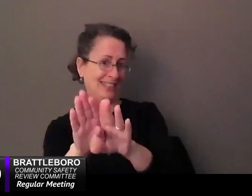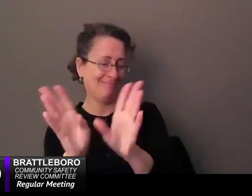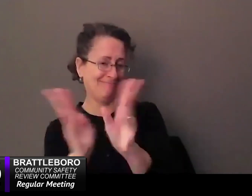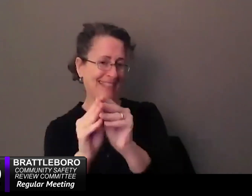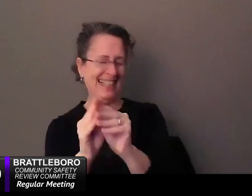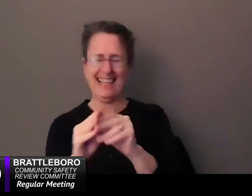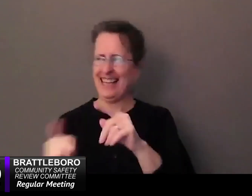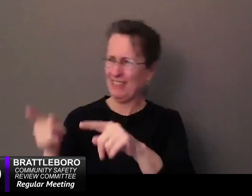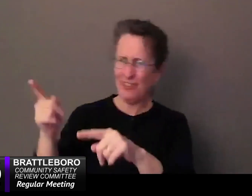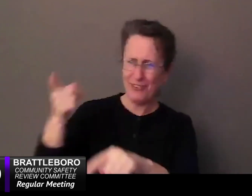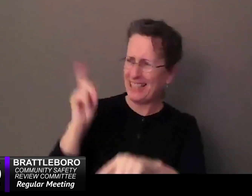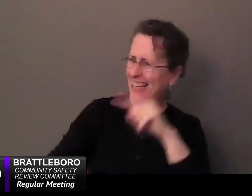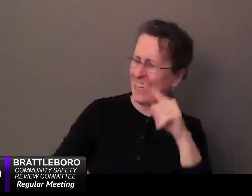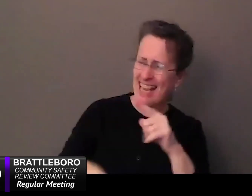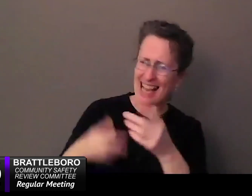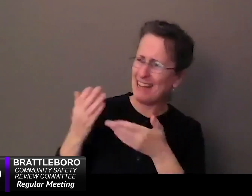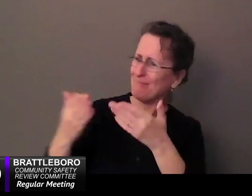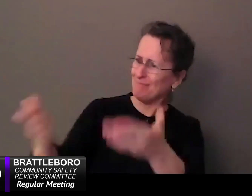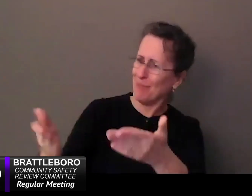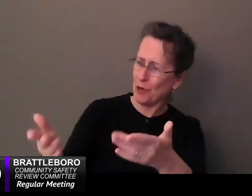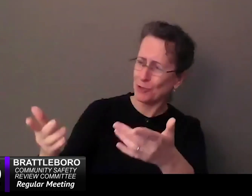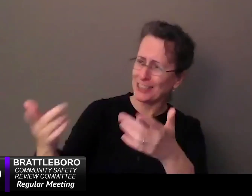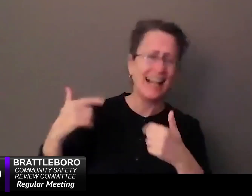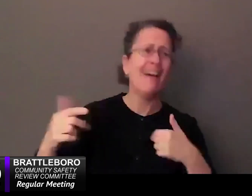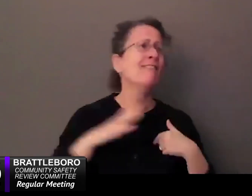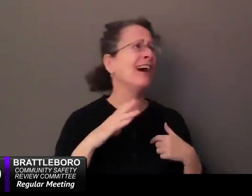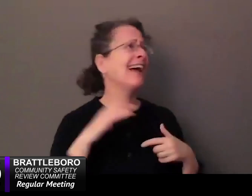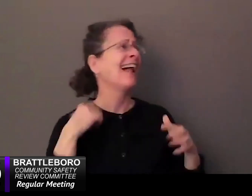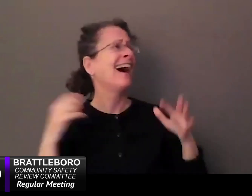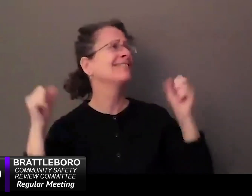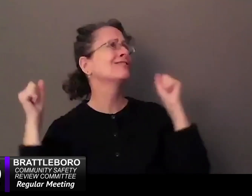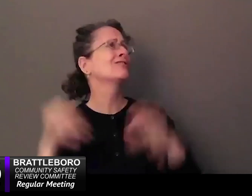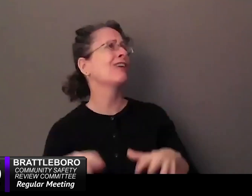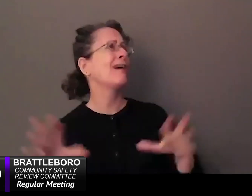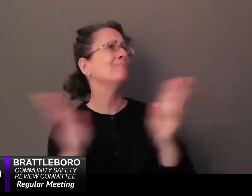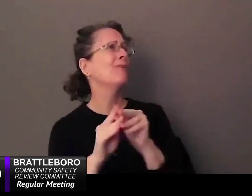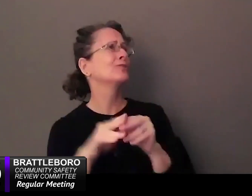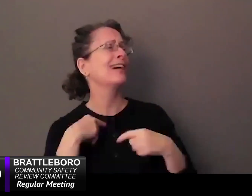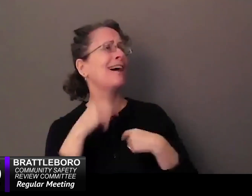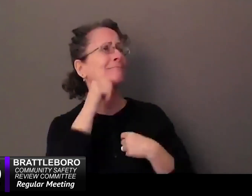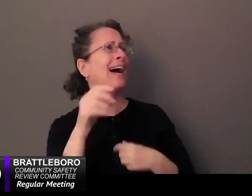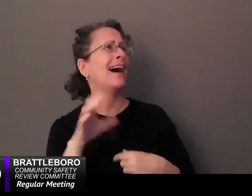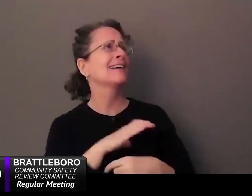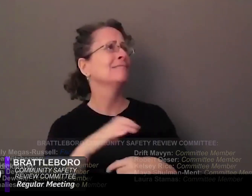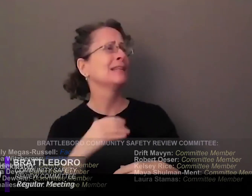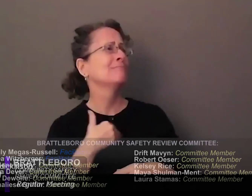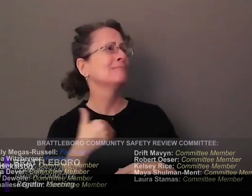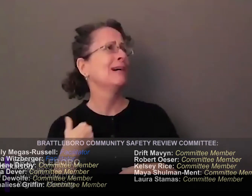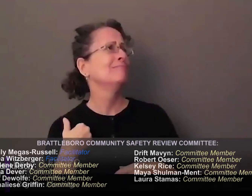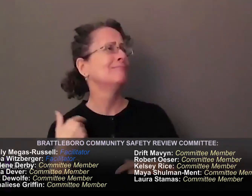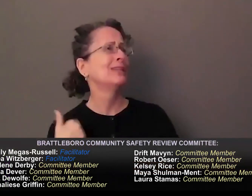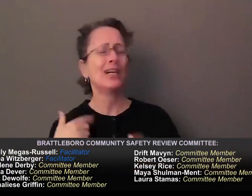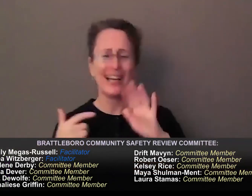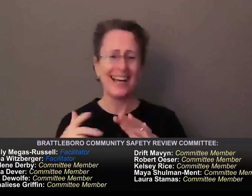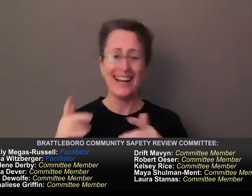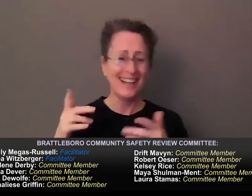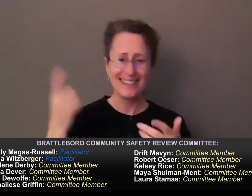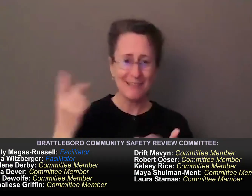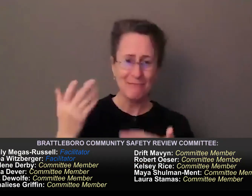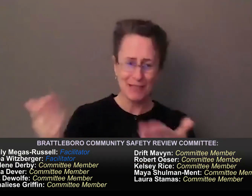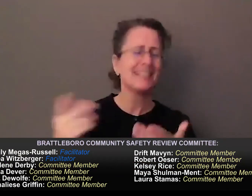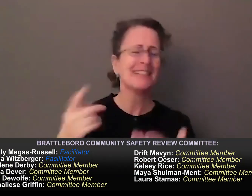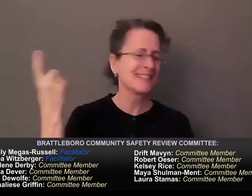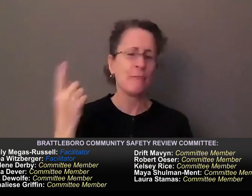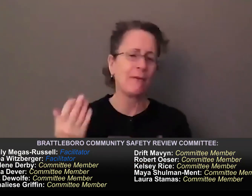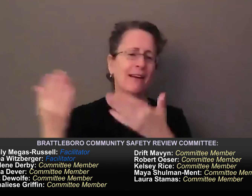I unmotion to adjourn. I retract my motion to adjourn. Committee, go ahead and adjourn us. I motion to adjourn.